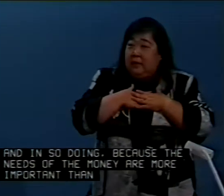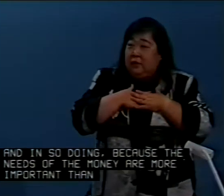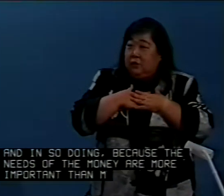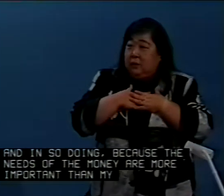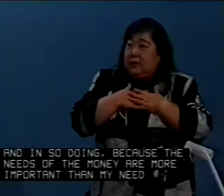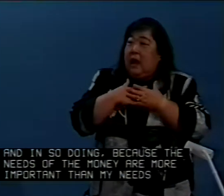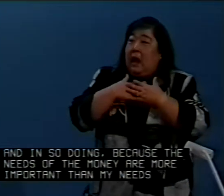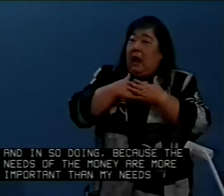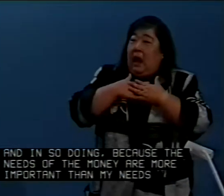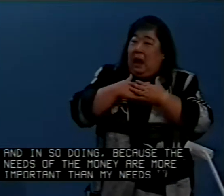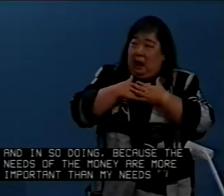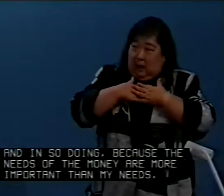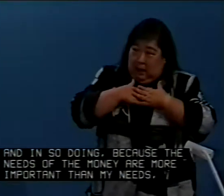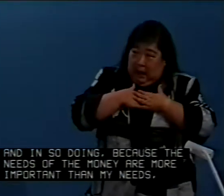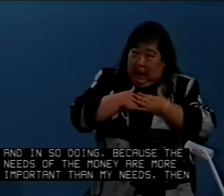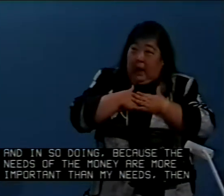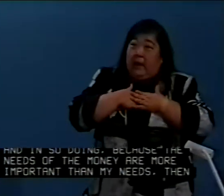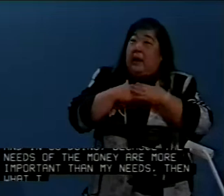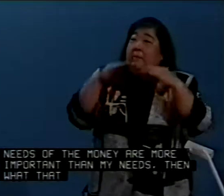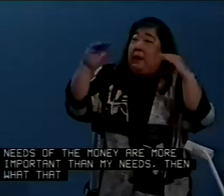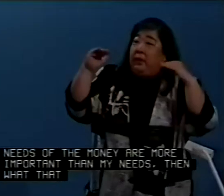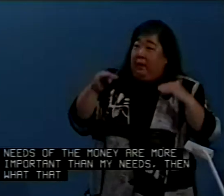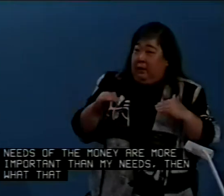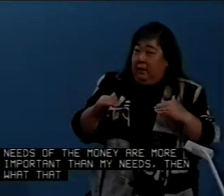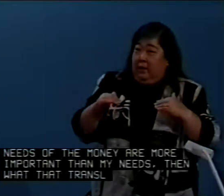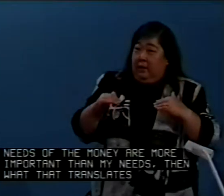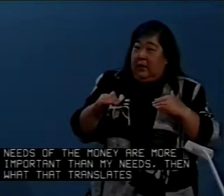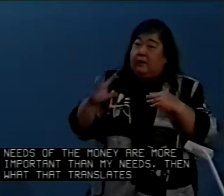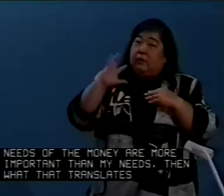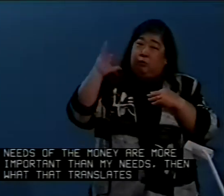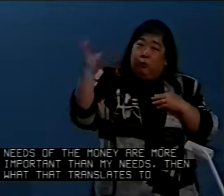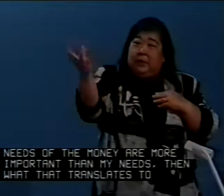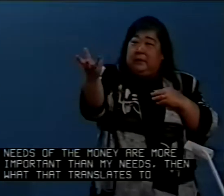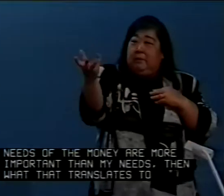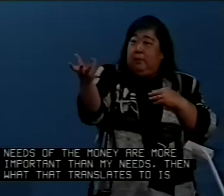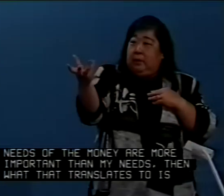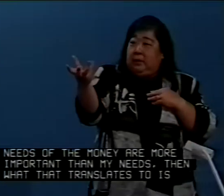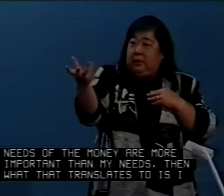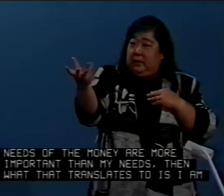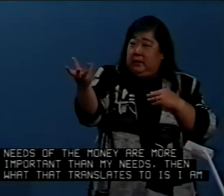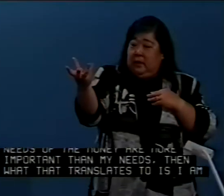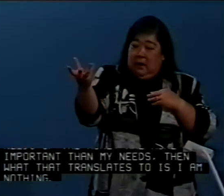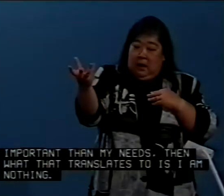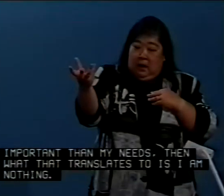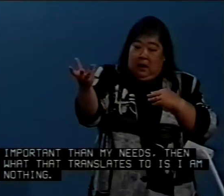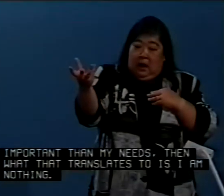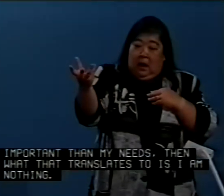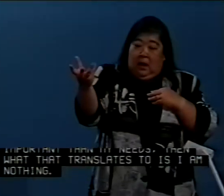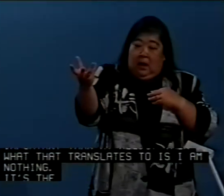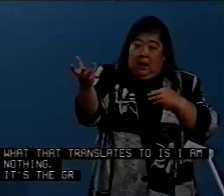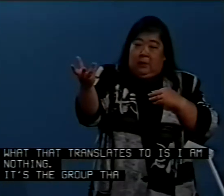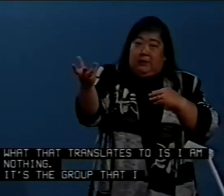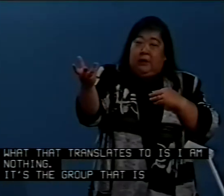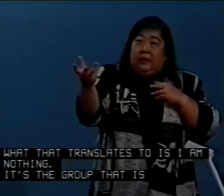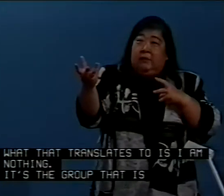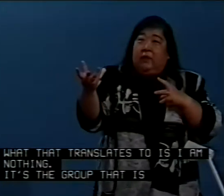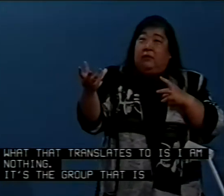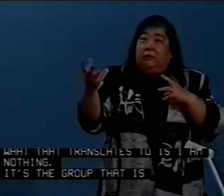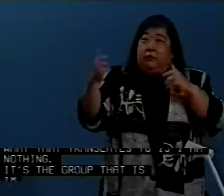to is I am nothing. It's the group that's important. It was very difficult for me